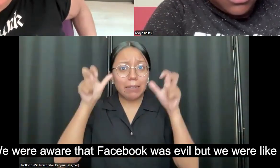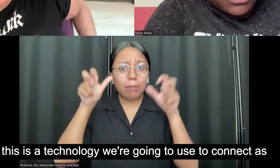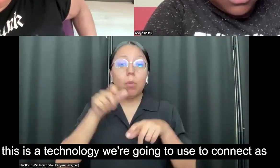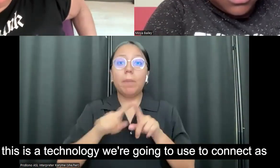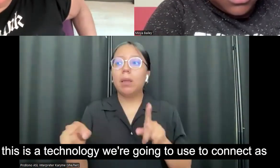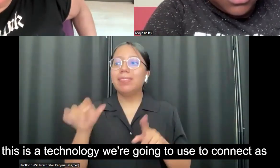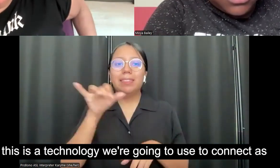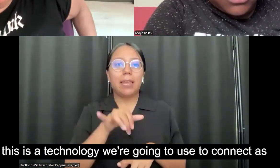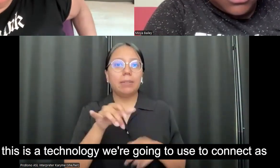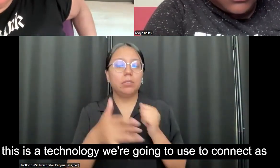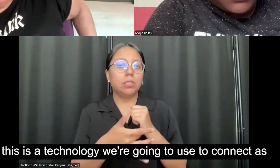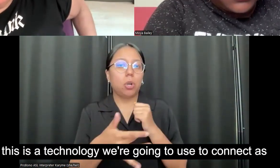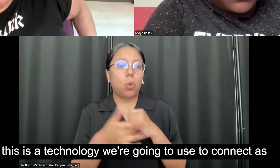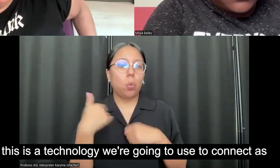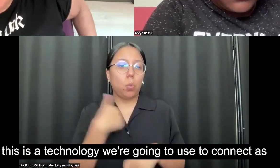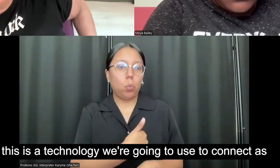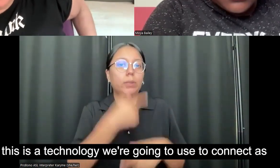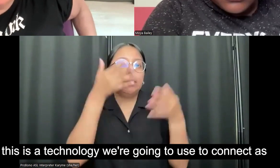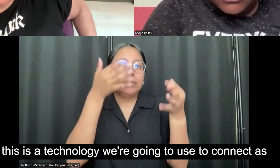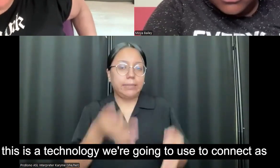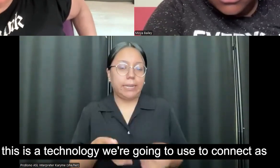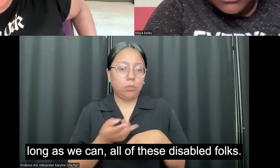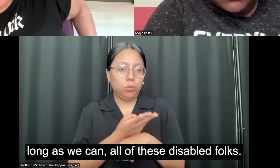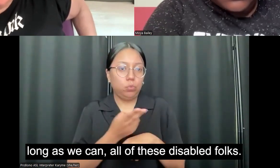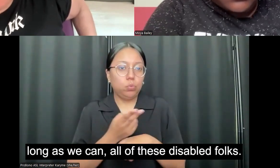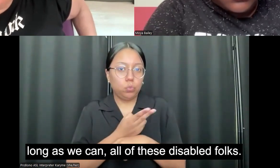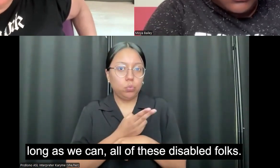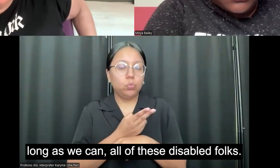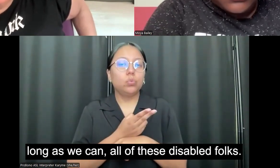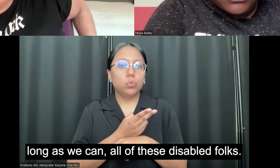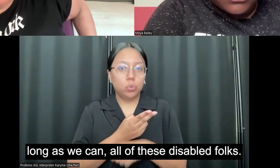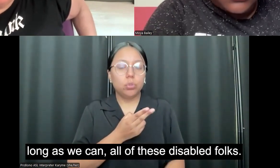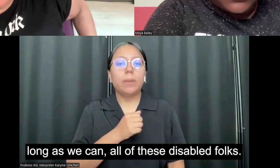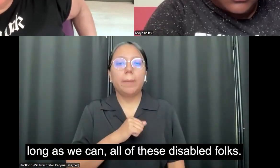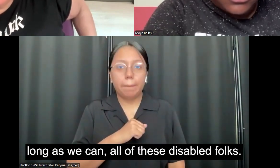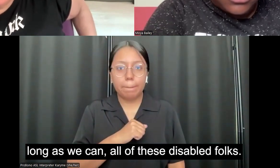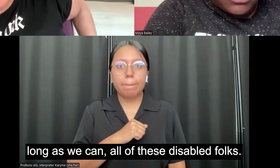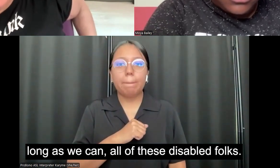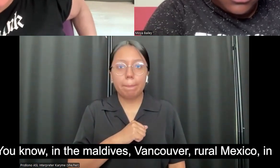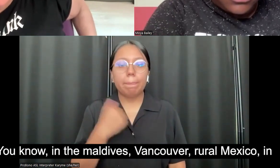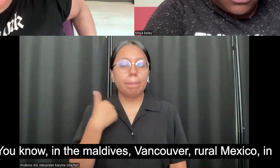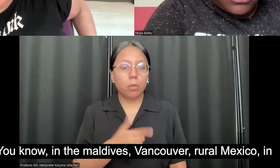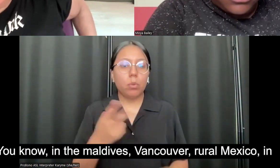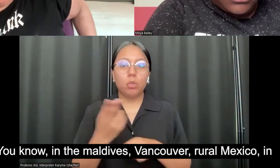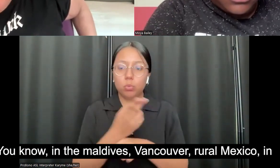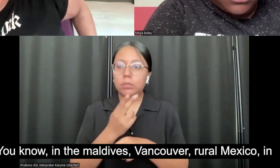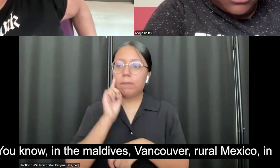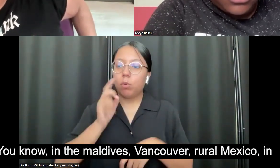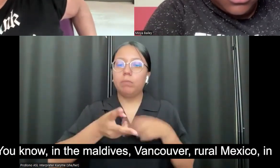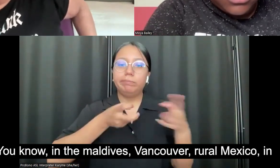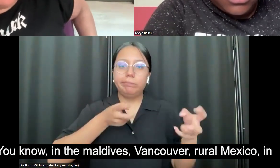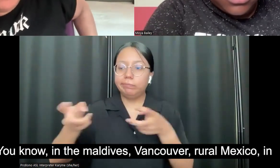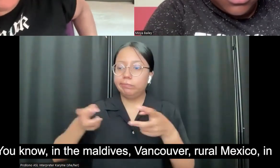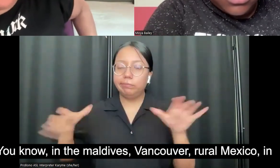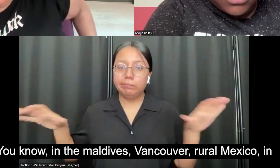use to connect as long as we can all of these disabled folks, in the